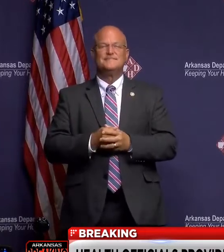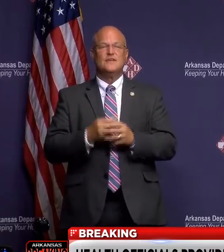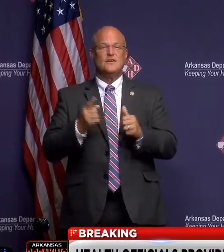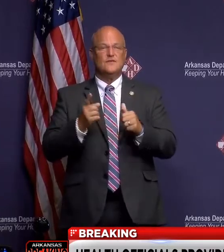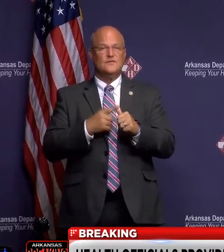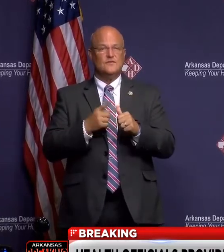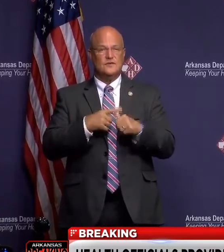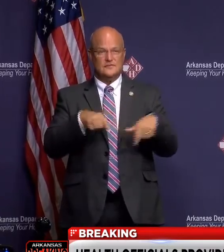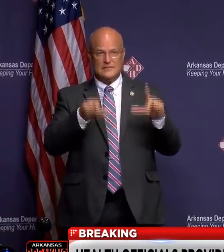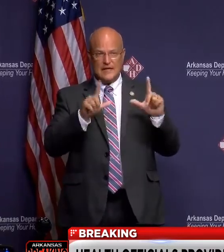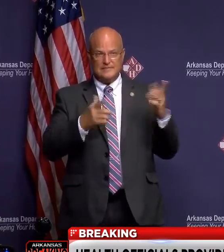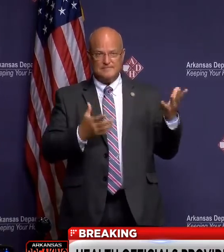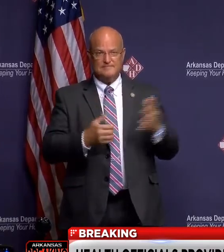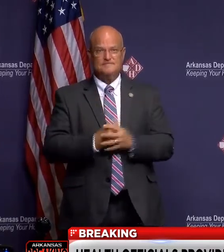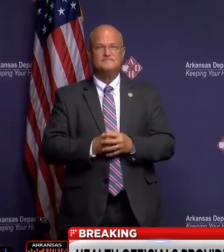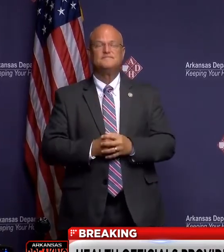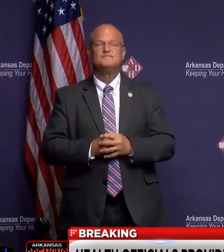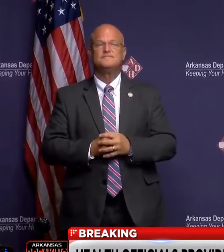slide, please.